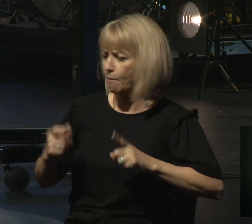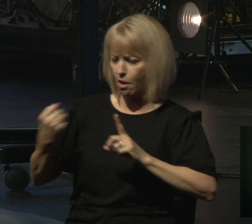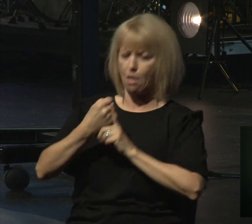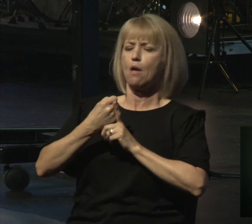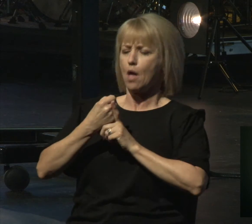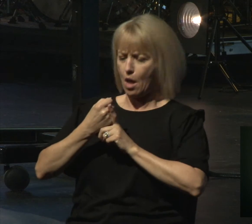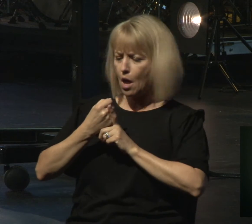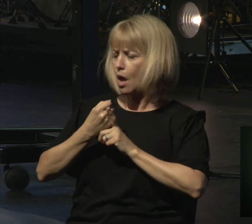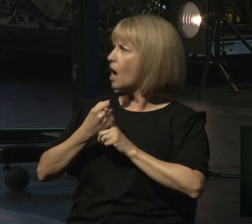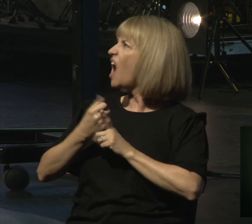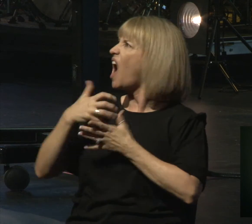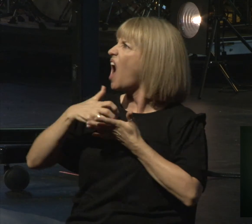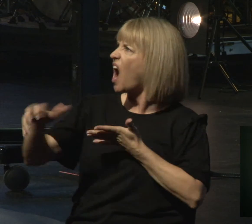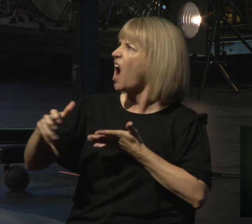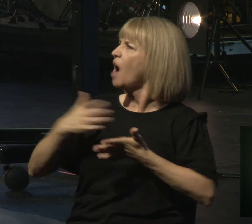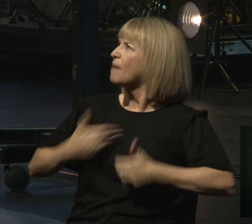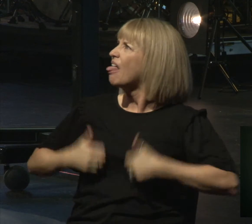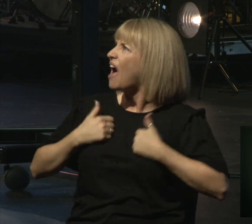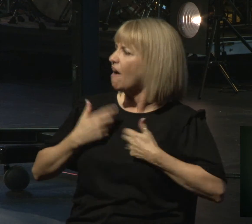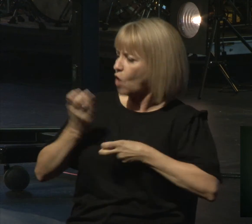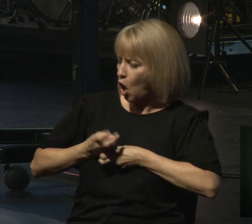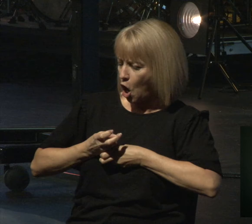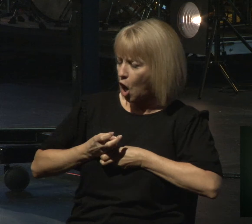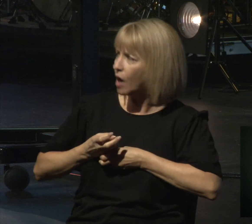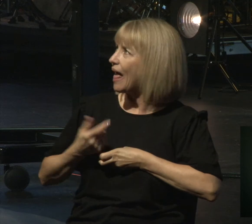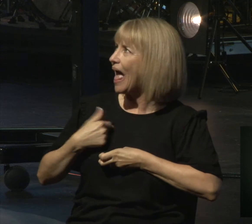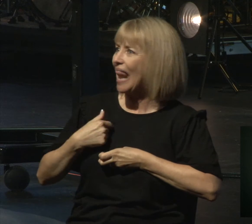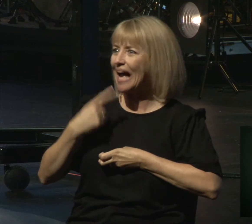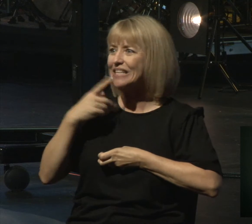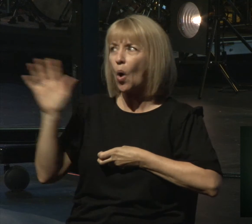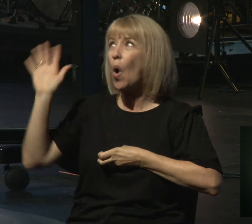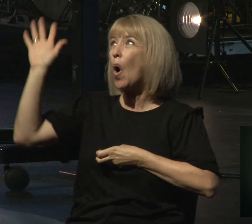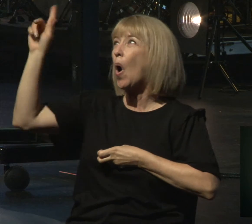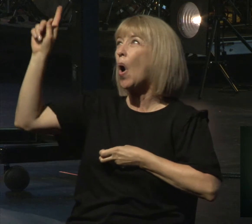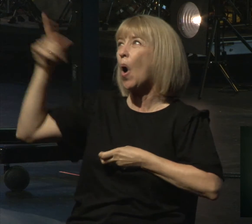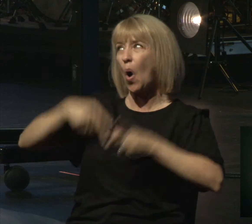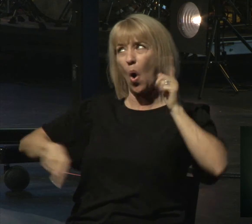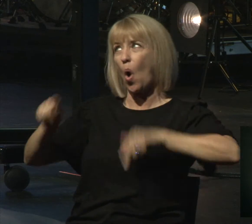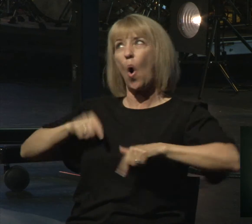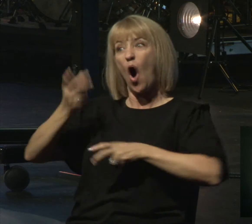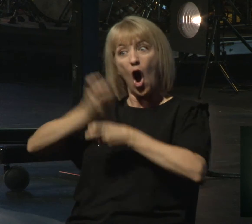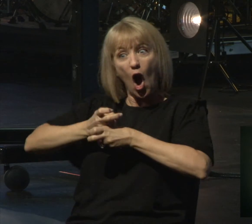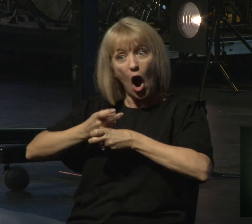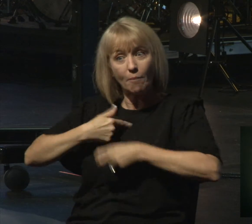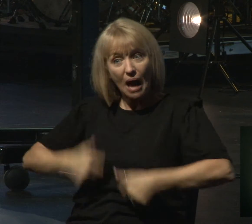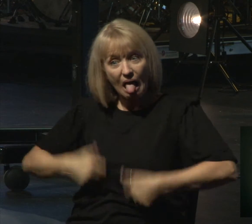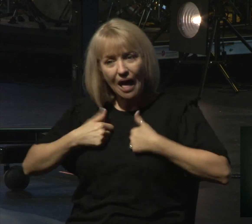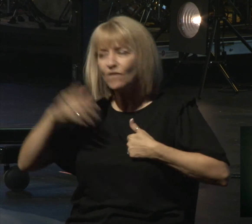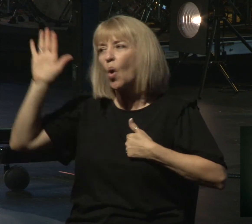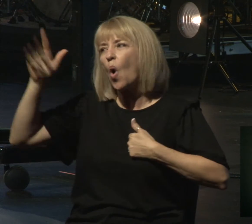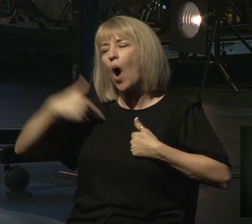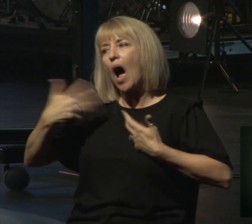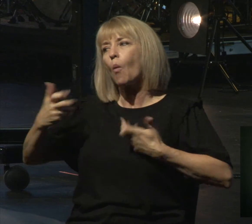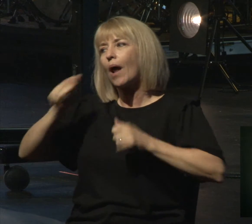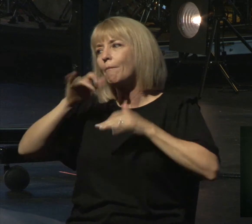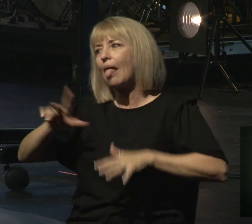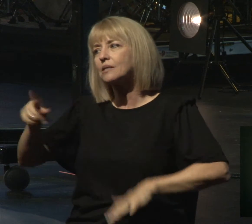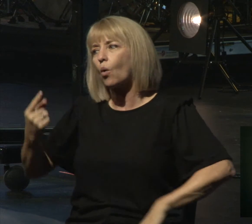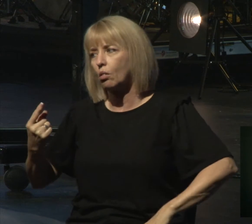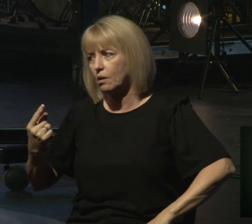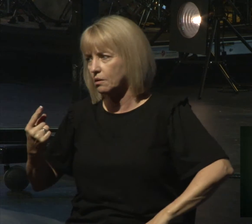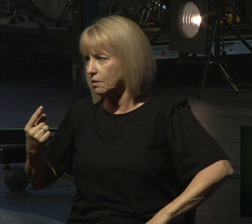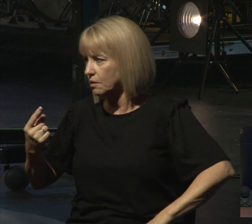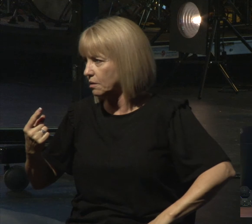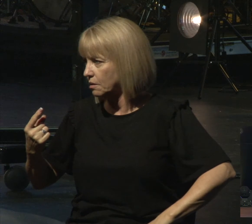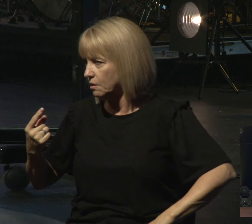then we renounce the cross and we back away from Jesus and say, I just wanted the blessings. There's a physicist named Robert H. Goddard.